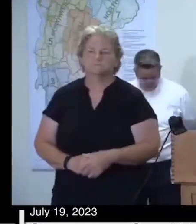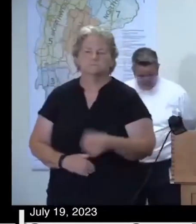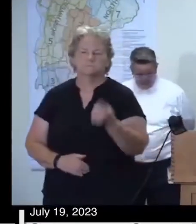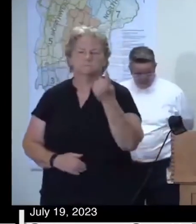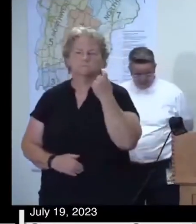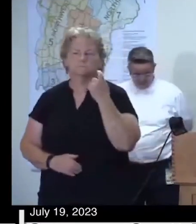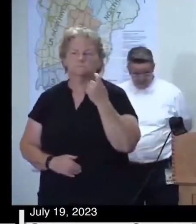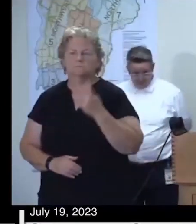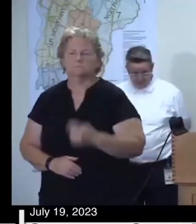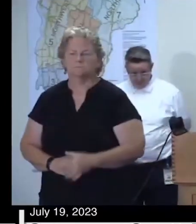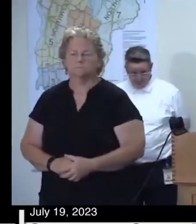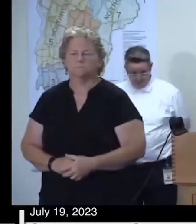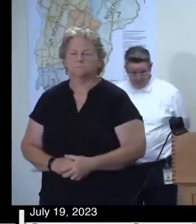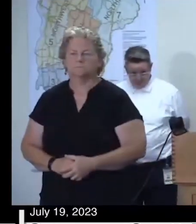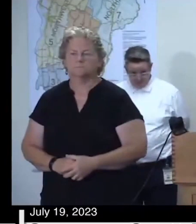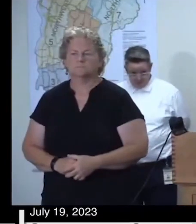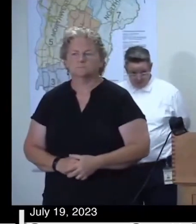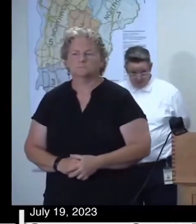I'm sorry, say again.